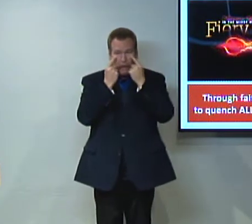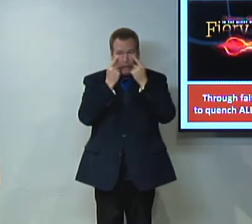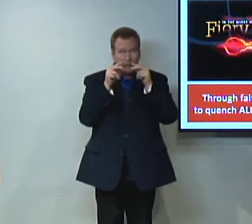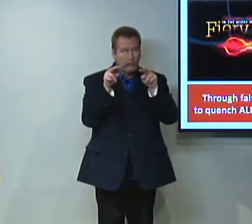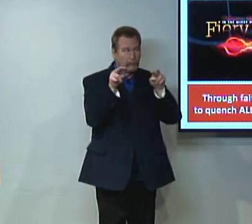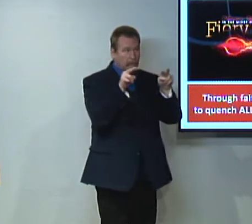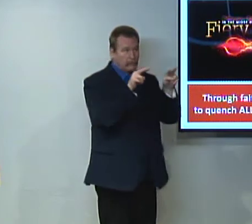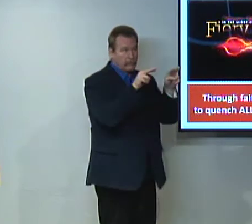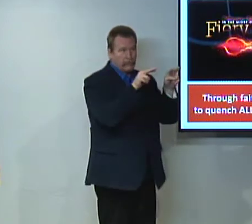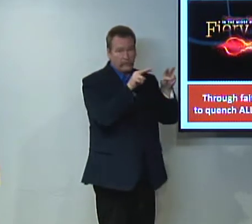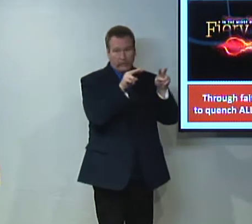have